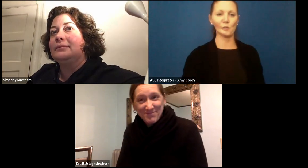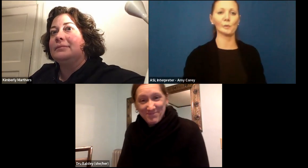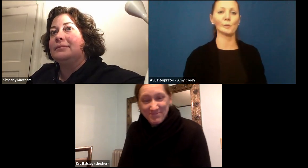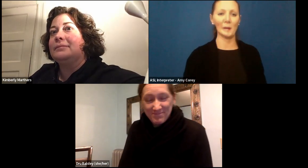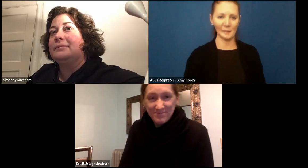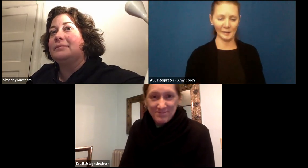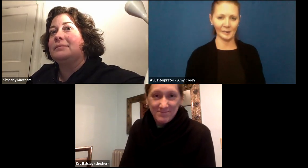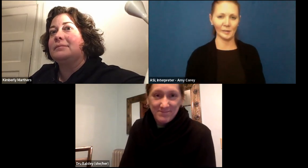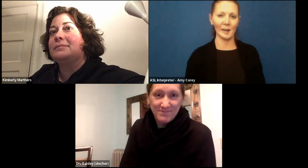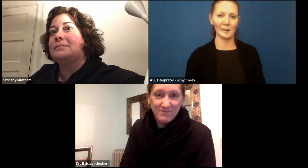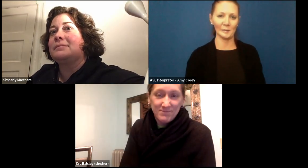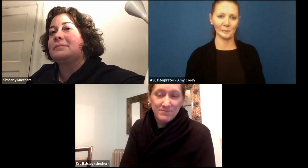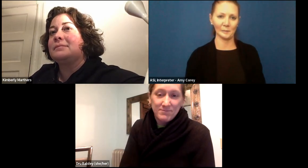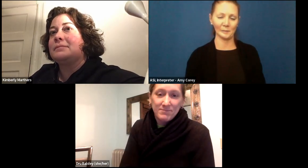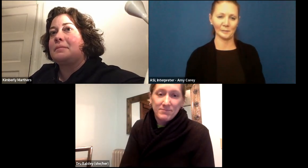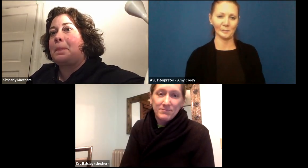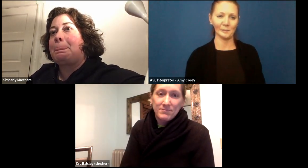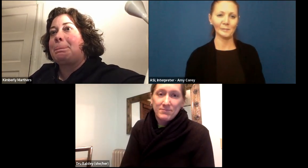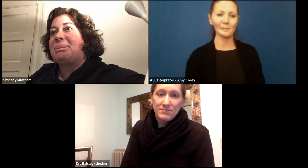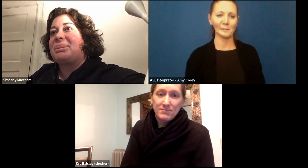And Drew has seconded that.